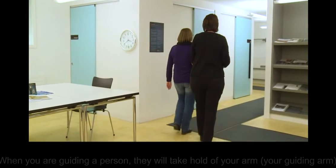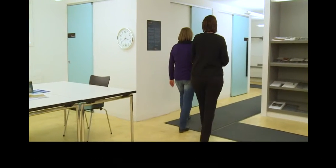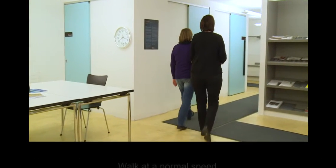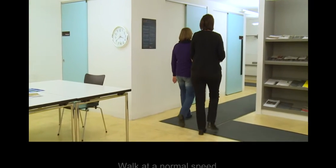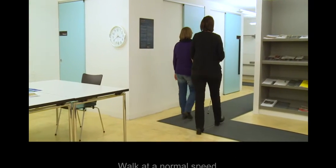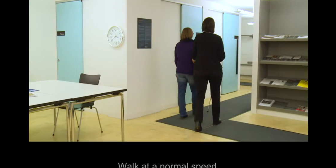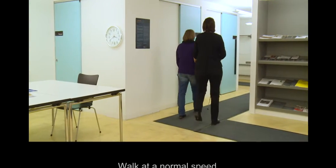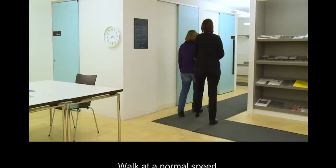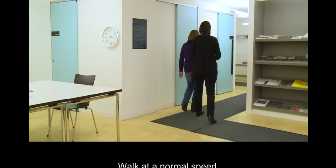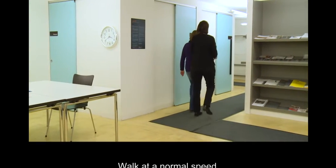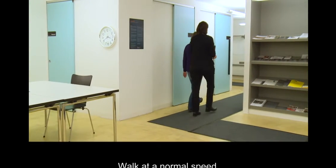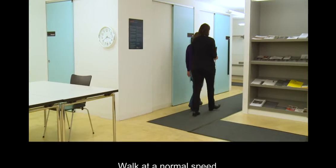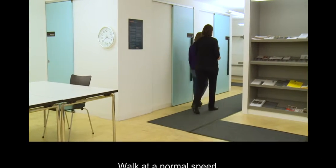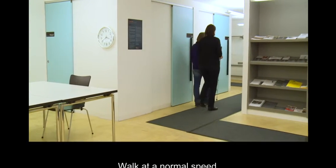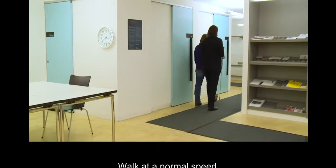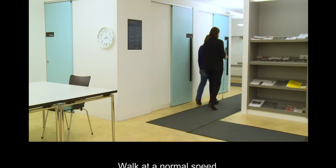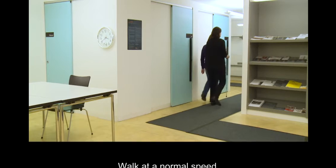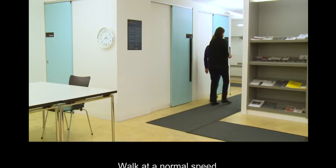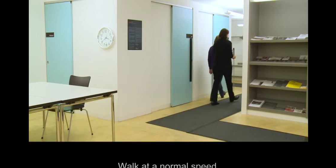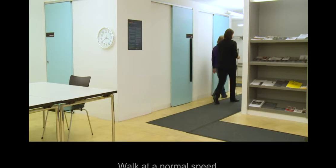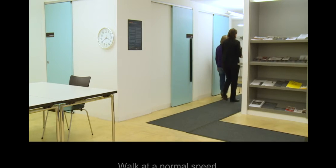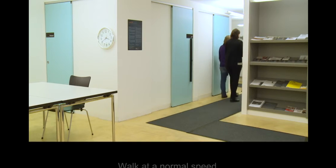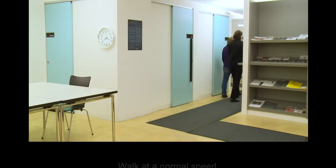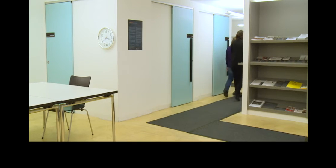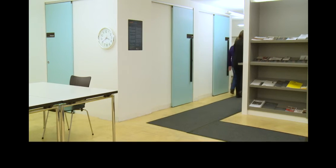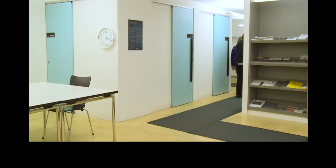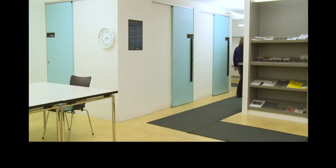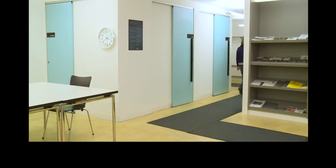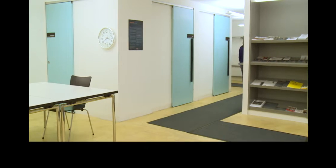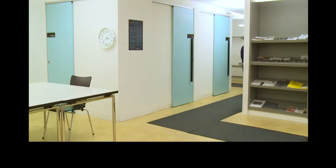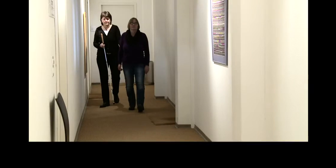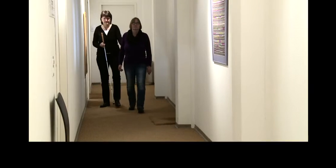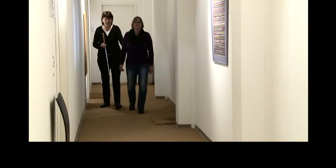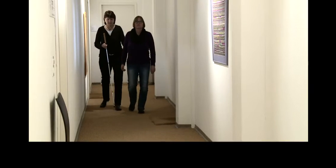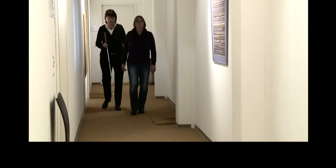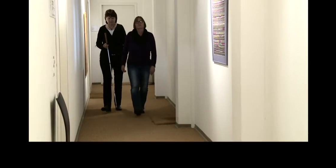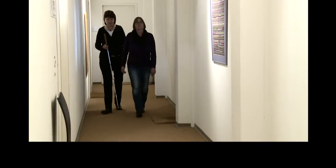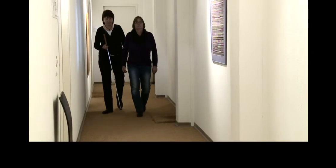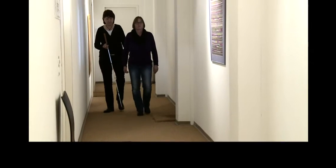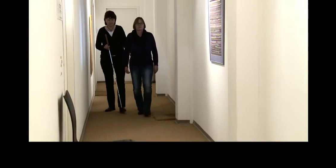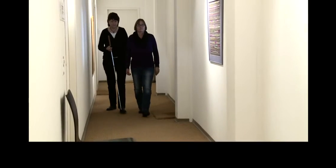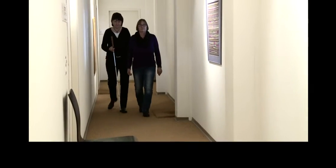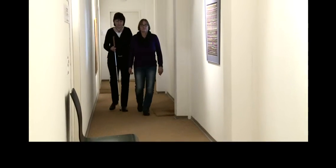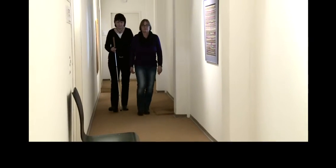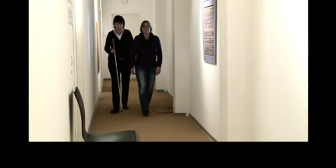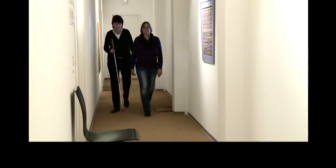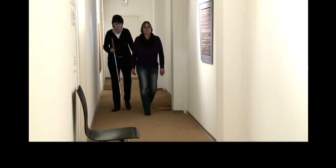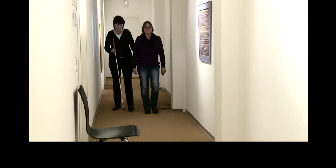the elbow and walk one pace behind you. Walk at a normal speed and make sure that the path is wide enough for two